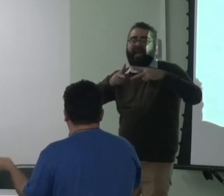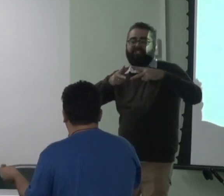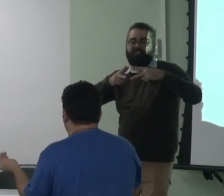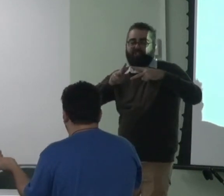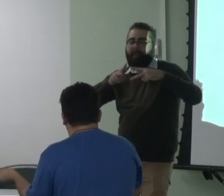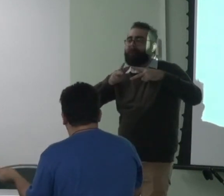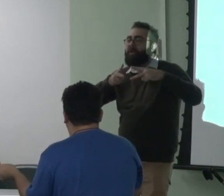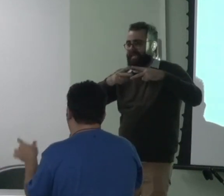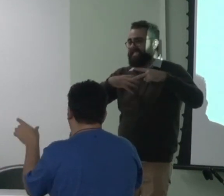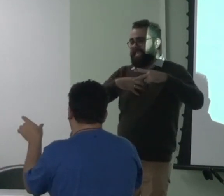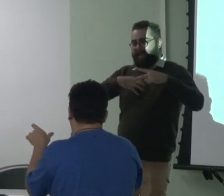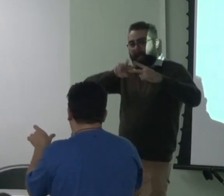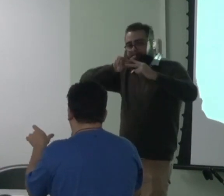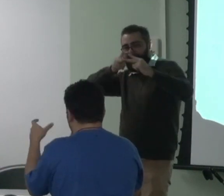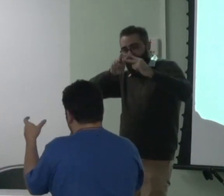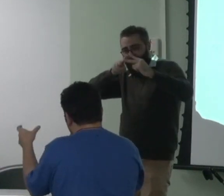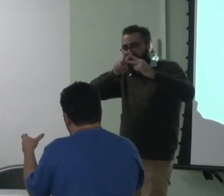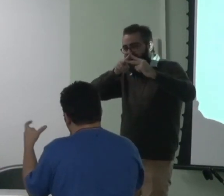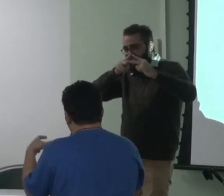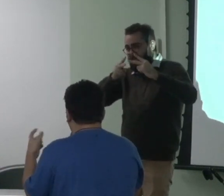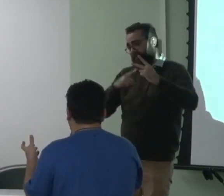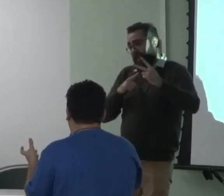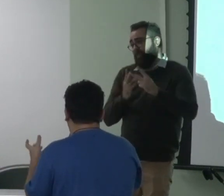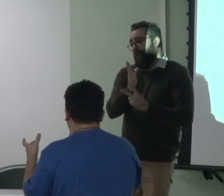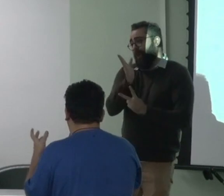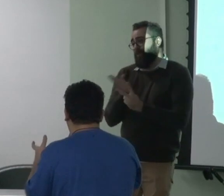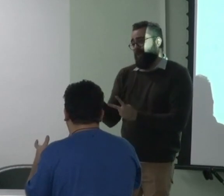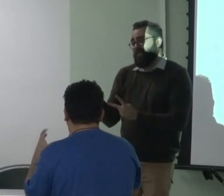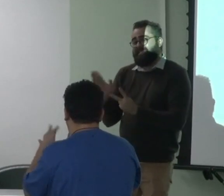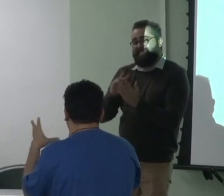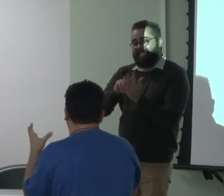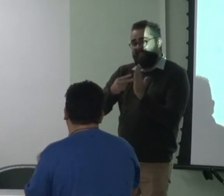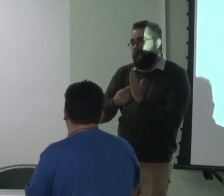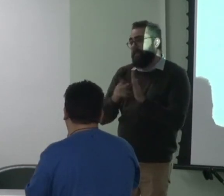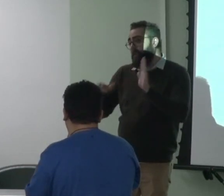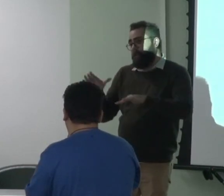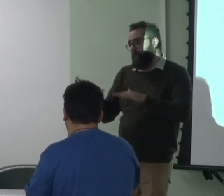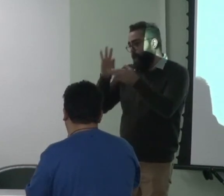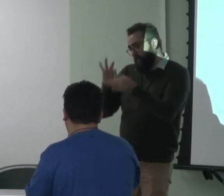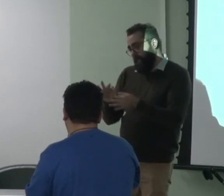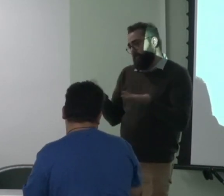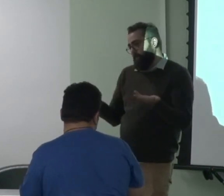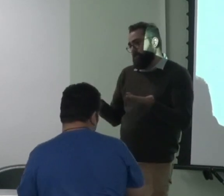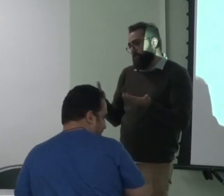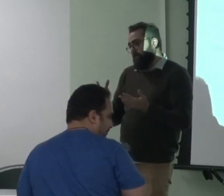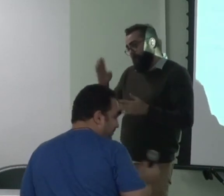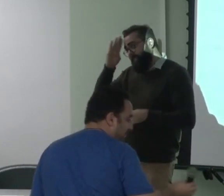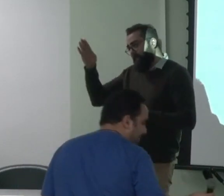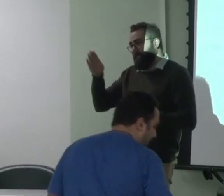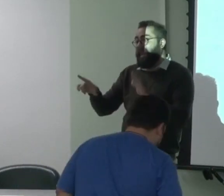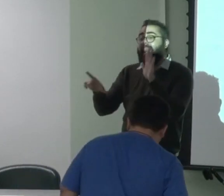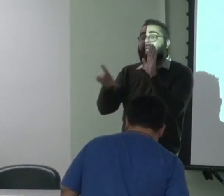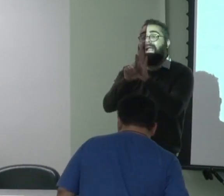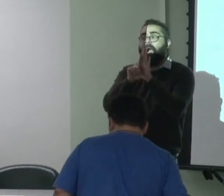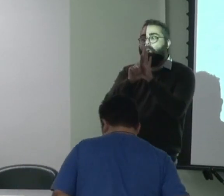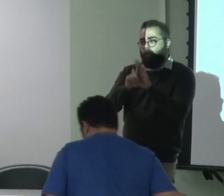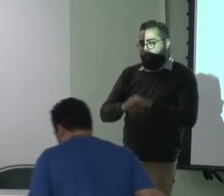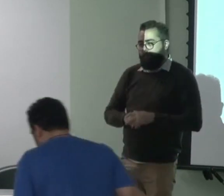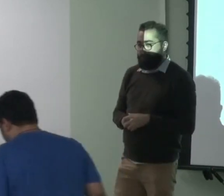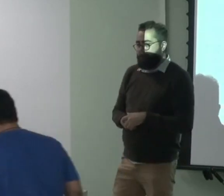used within the text, or the meaning of these specific words within different contexts. Thank you.